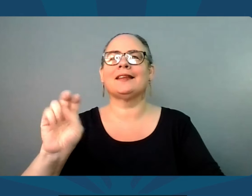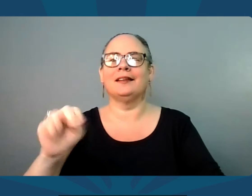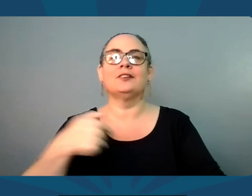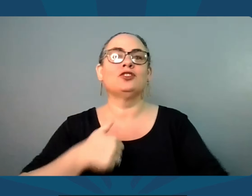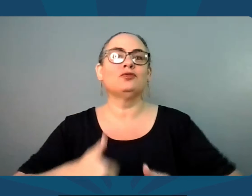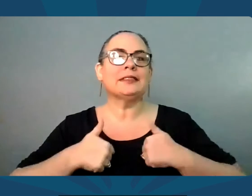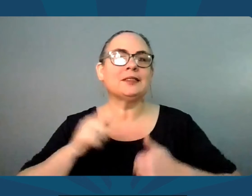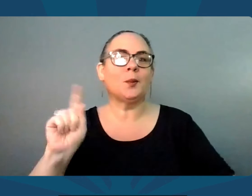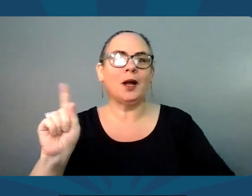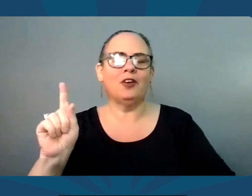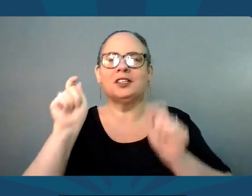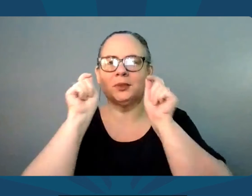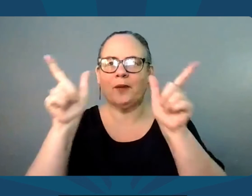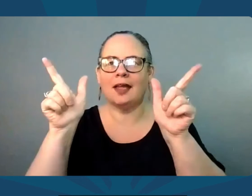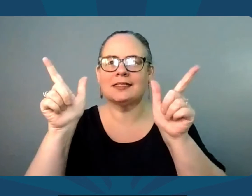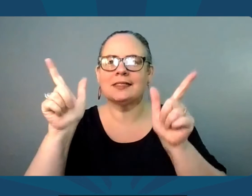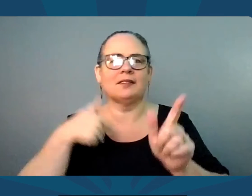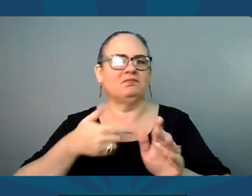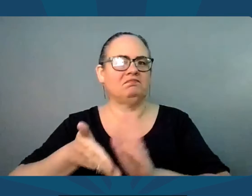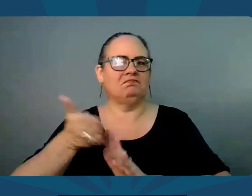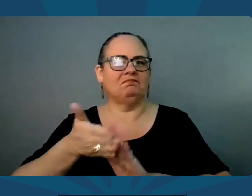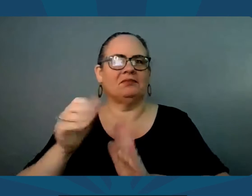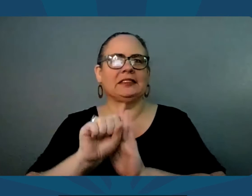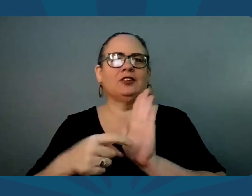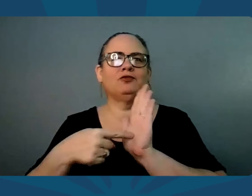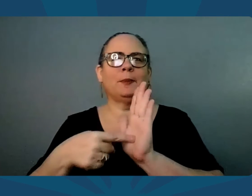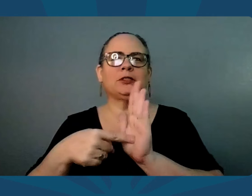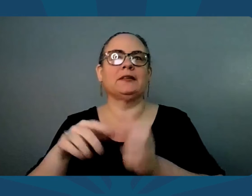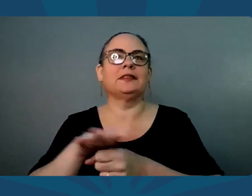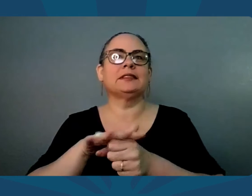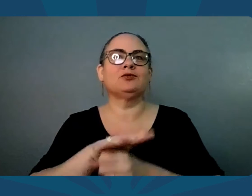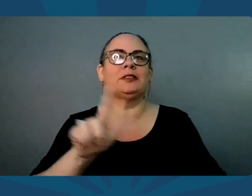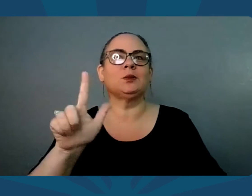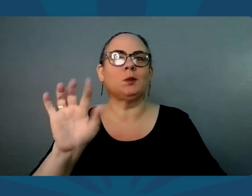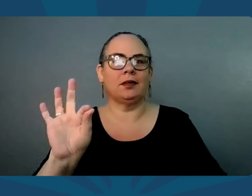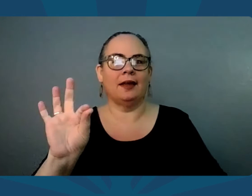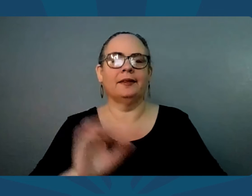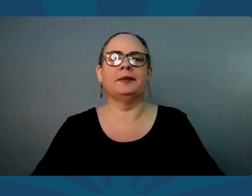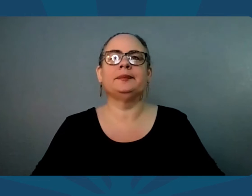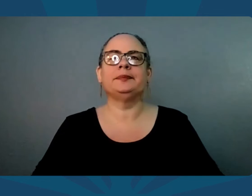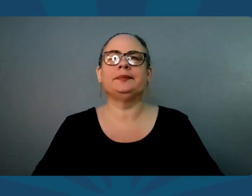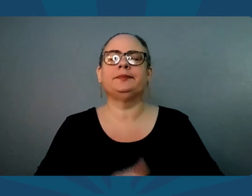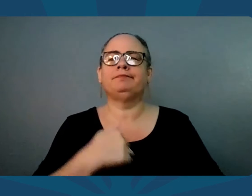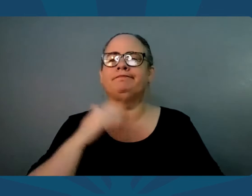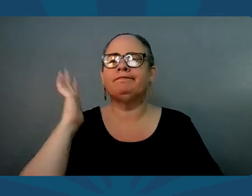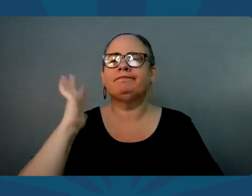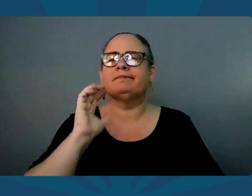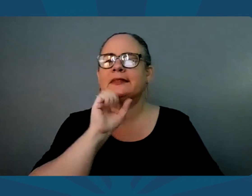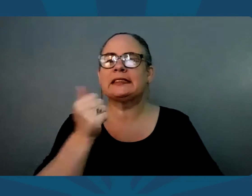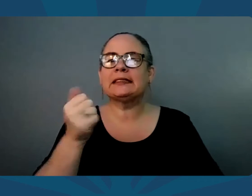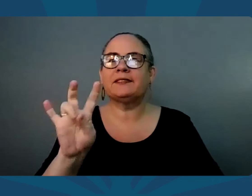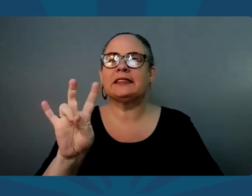My name is Hop Win, a resident of Surprise, running for Arizona State Representative in